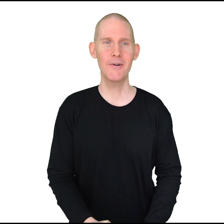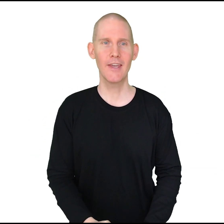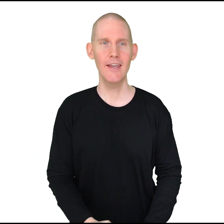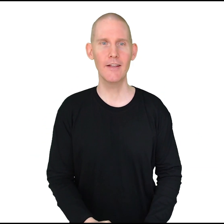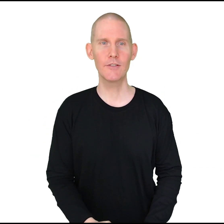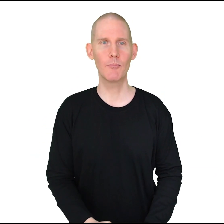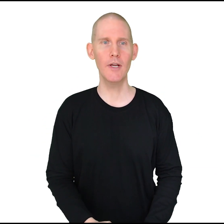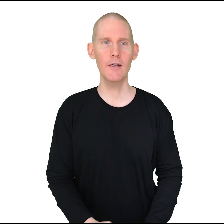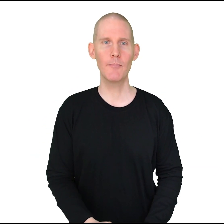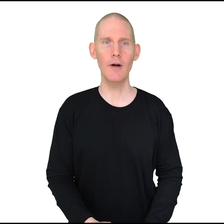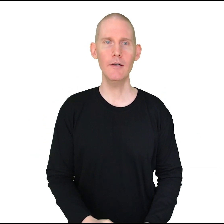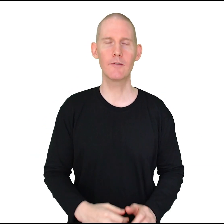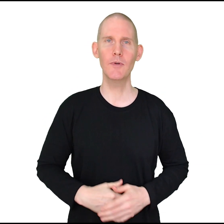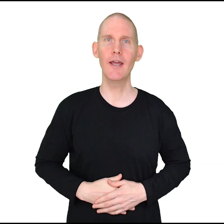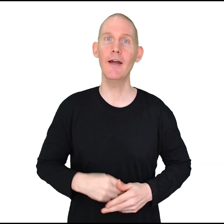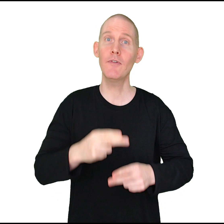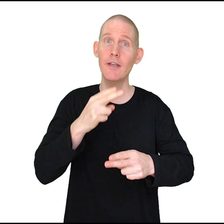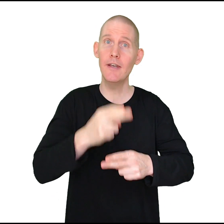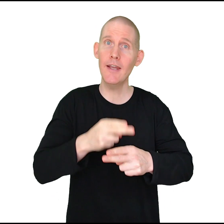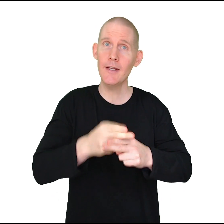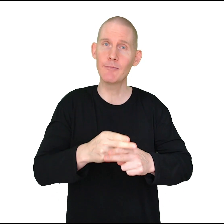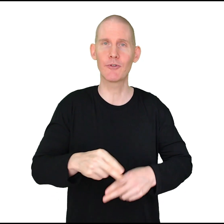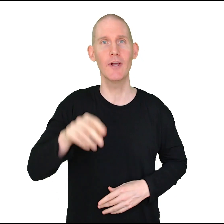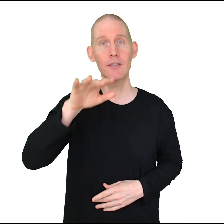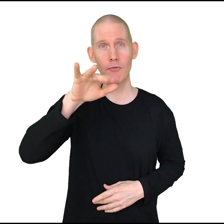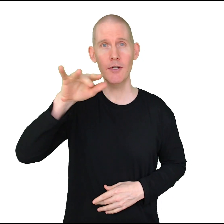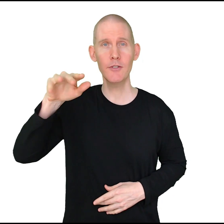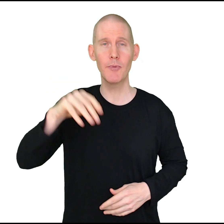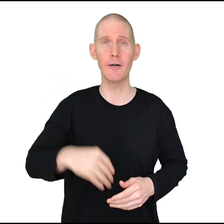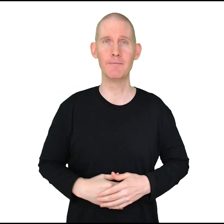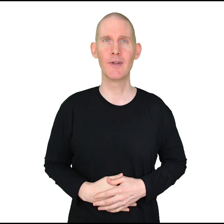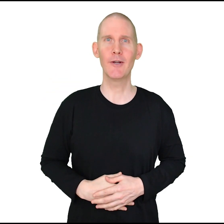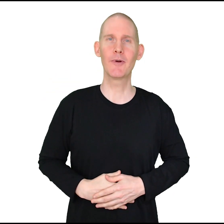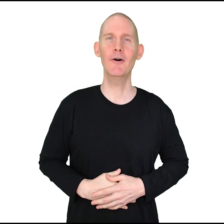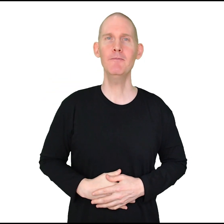Okay, let's break it apart. We have a name, so let's fingerspell. Here we go.